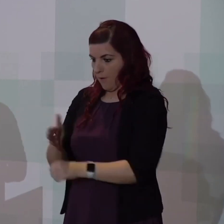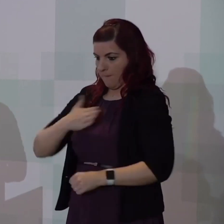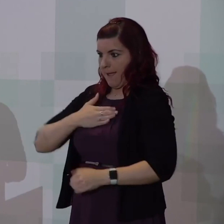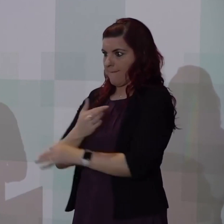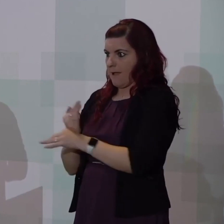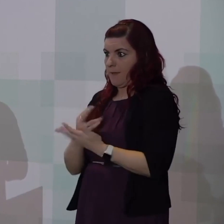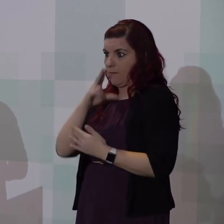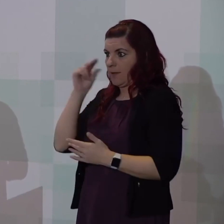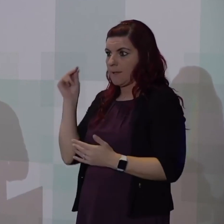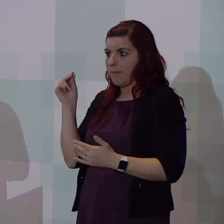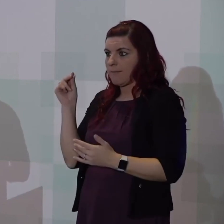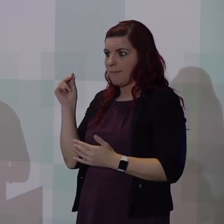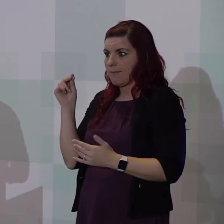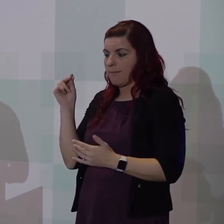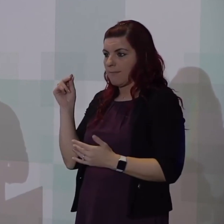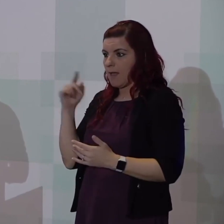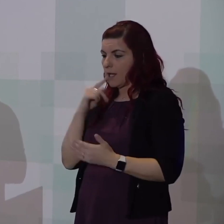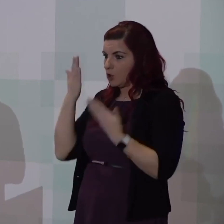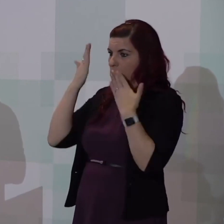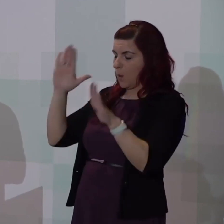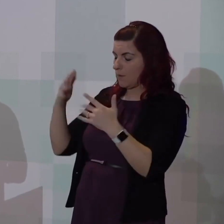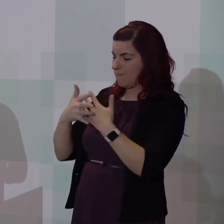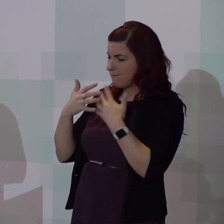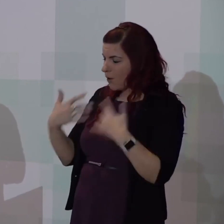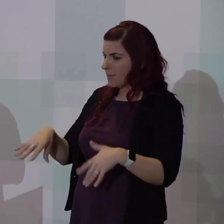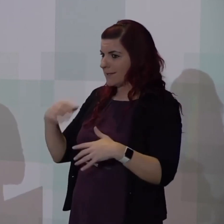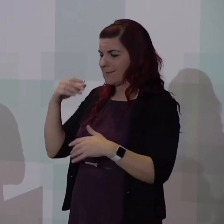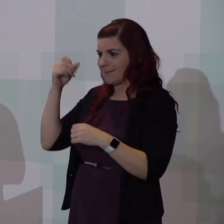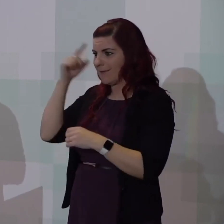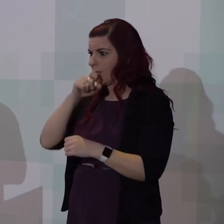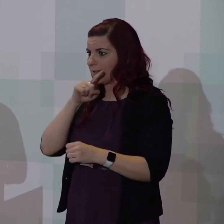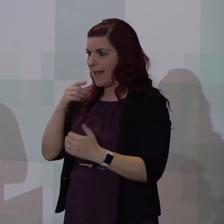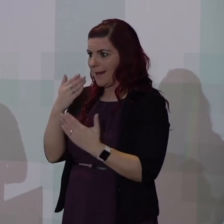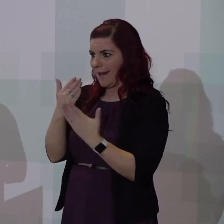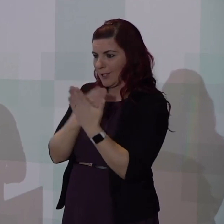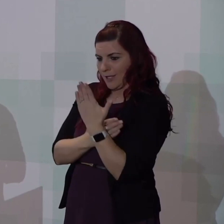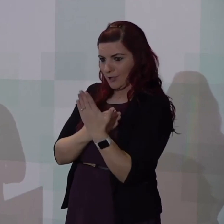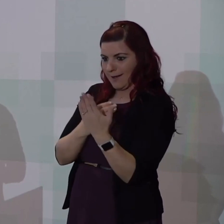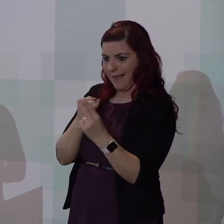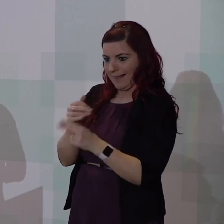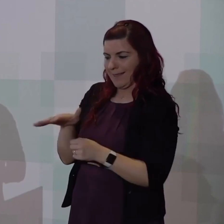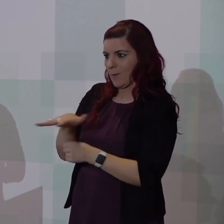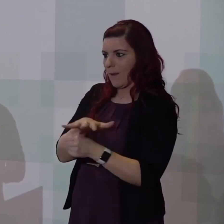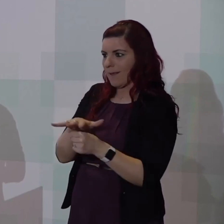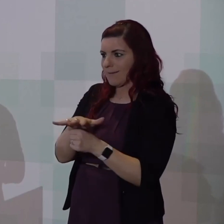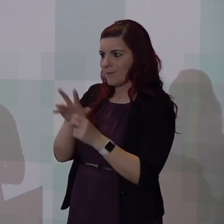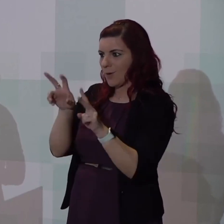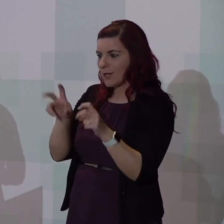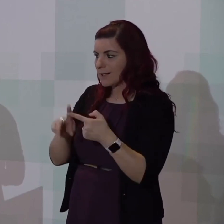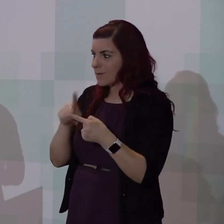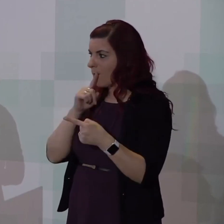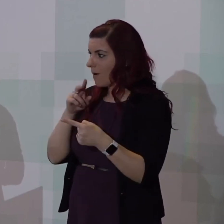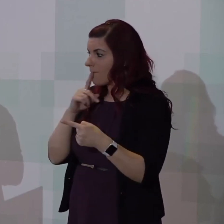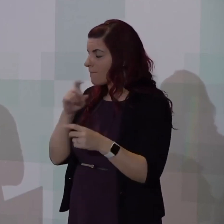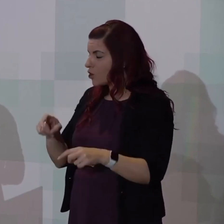example. And it highlights the fundamental difficulties for legislators in this area. It is virtually